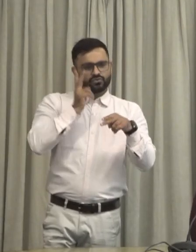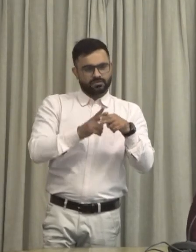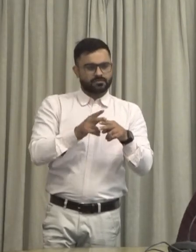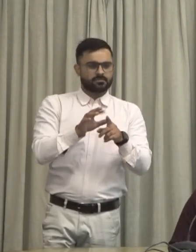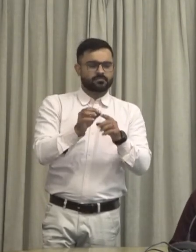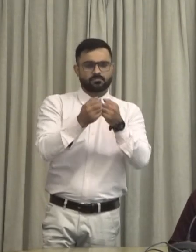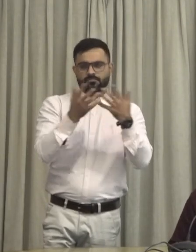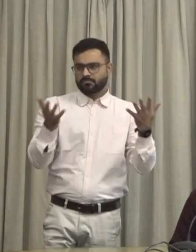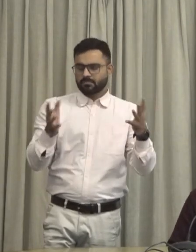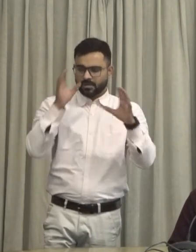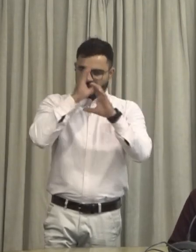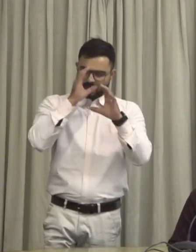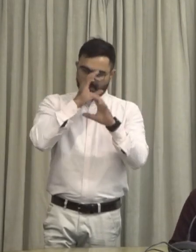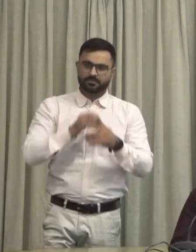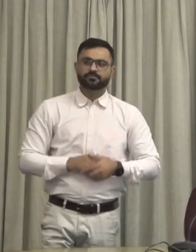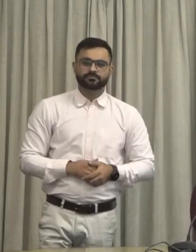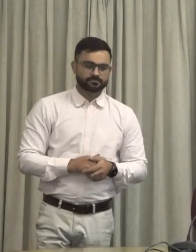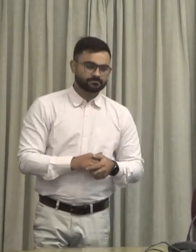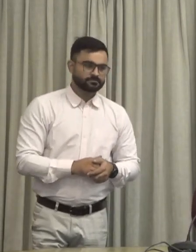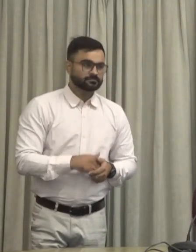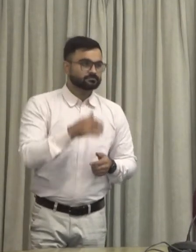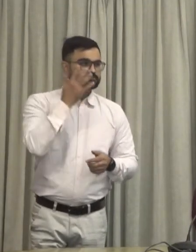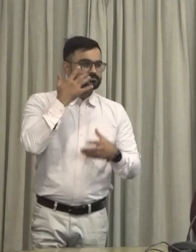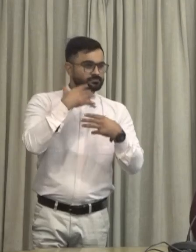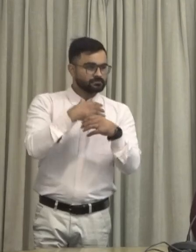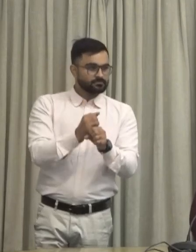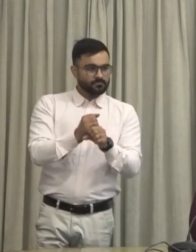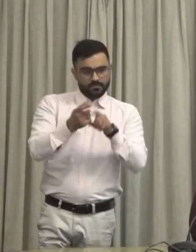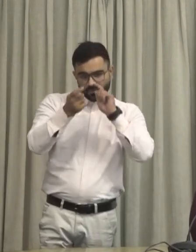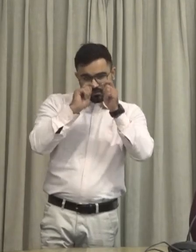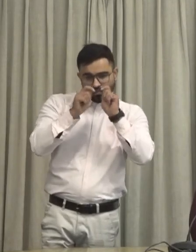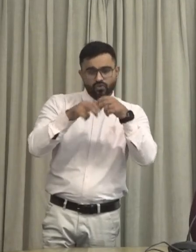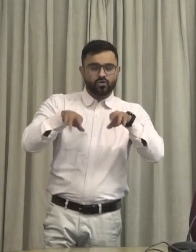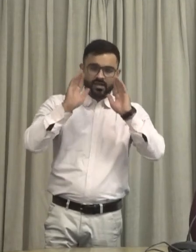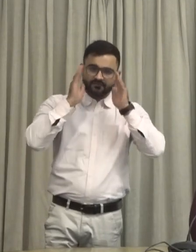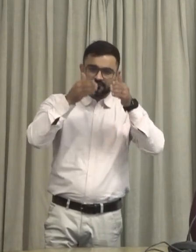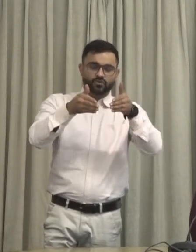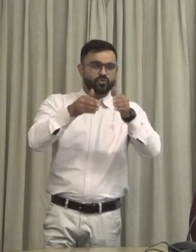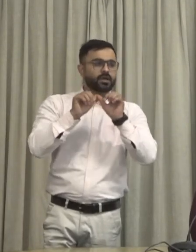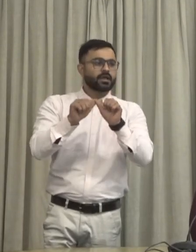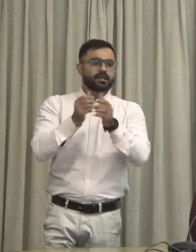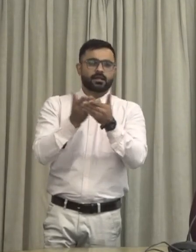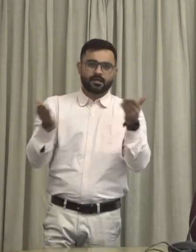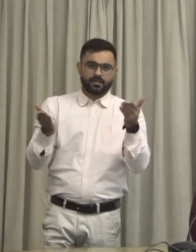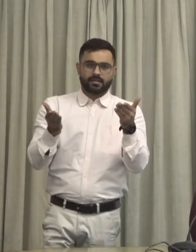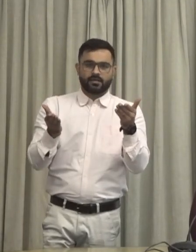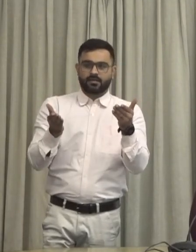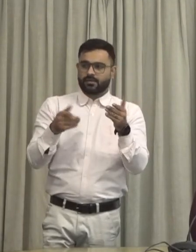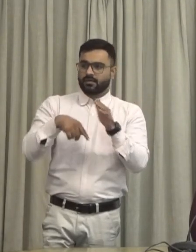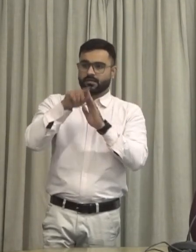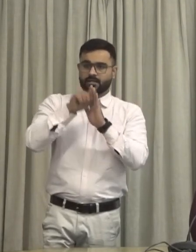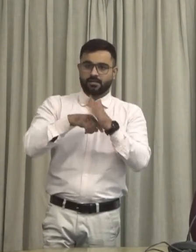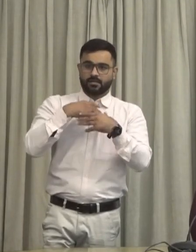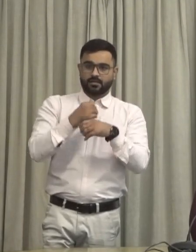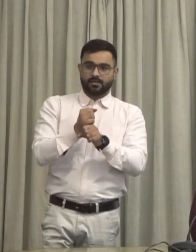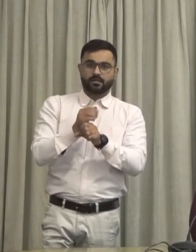will be a lot of confusion. So by making these rules, I will be focused answer I'll give, that by making these